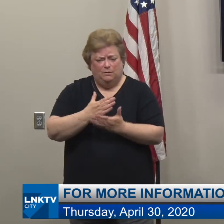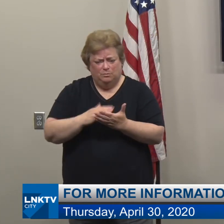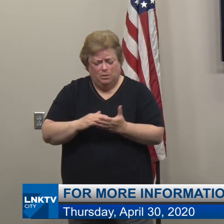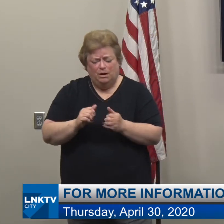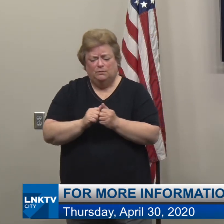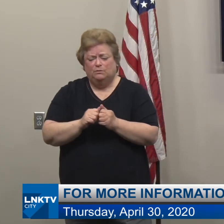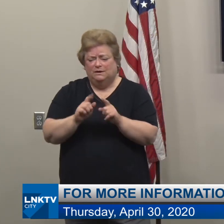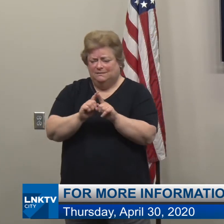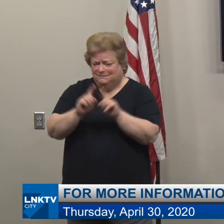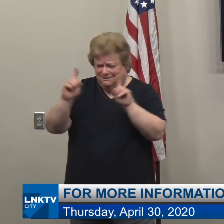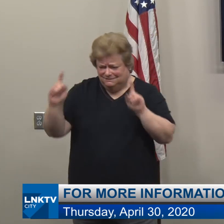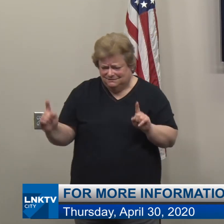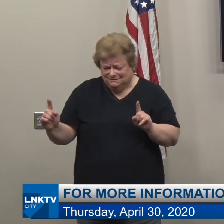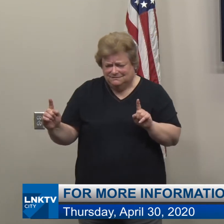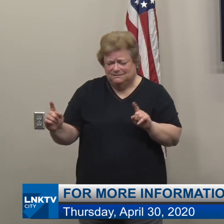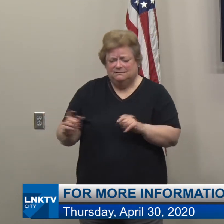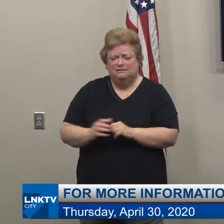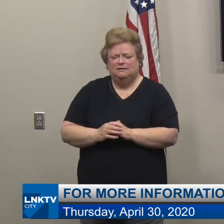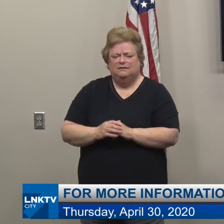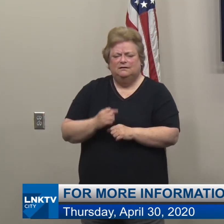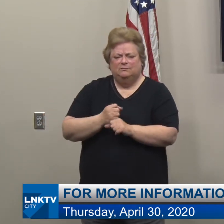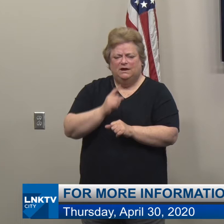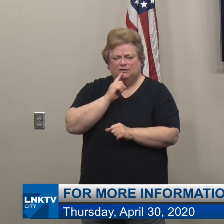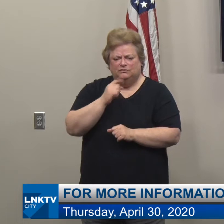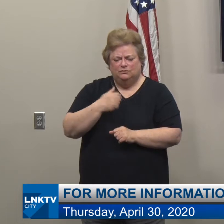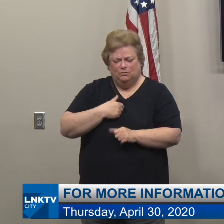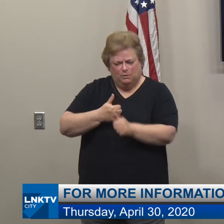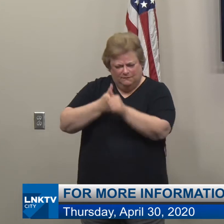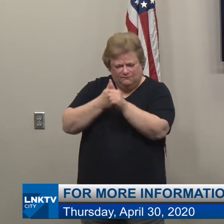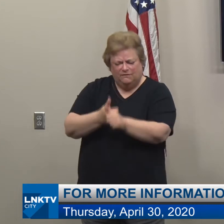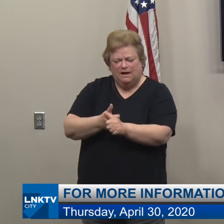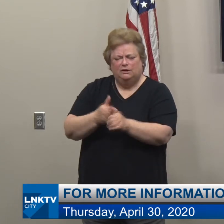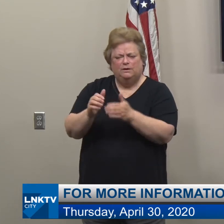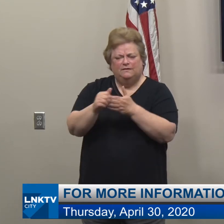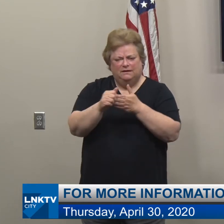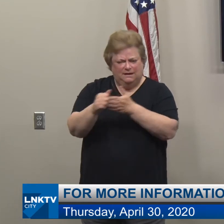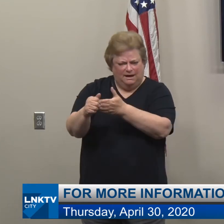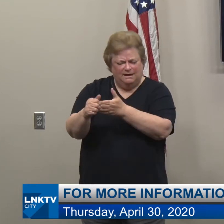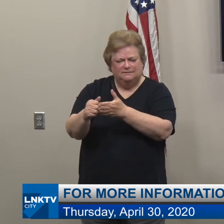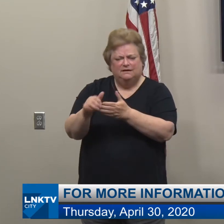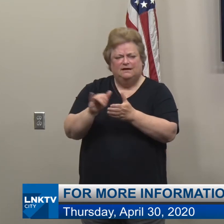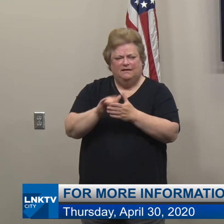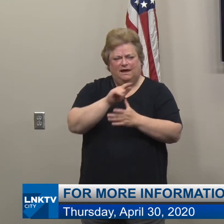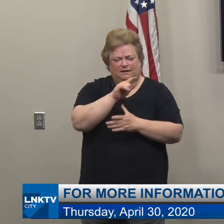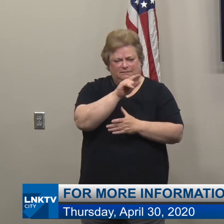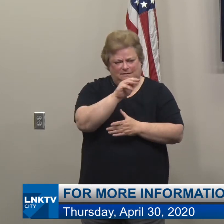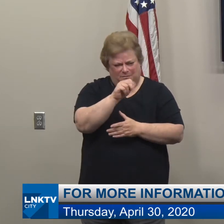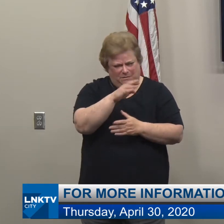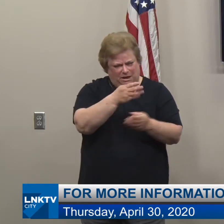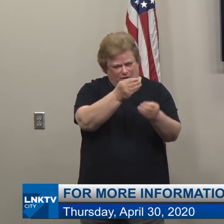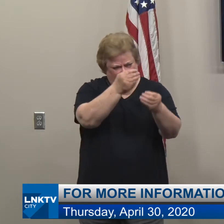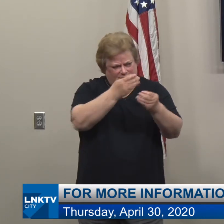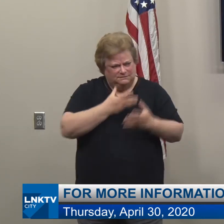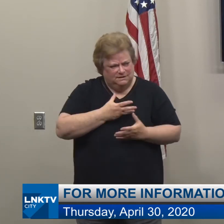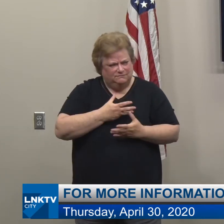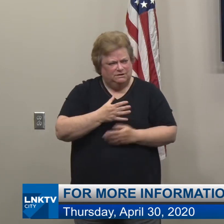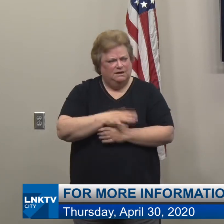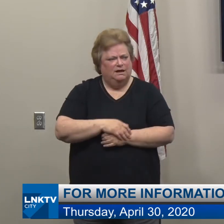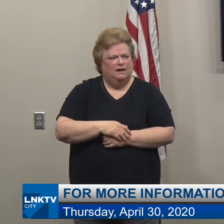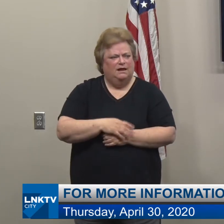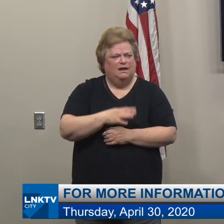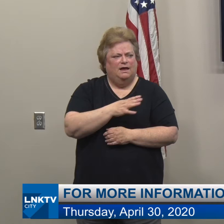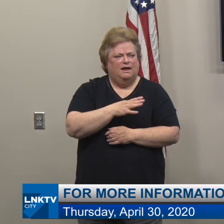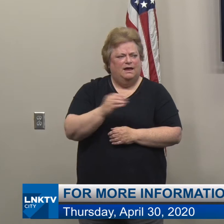social distancing and making sure that we're adhering to the guidance that you've been giving us, Mayor and Pat,